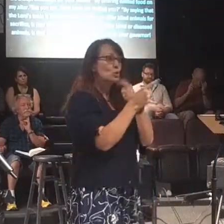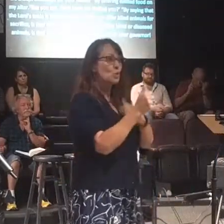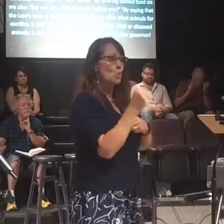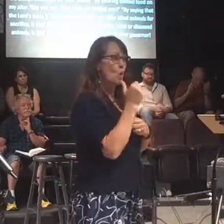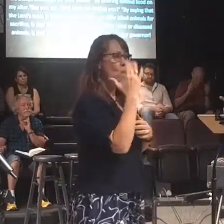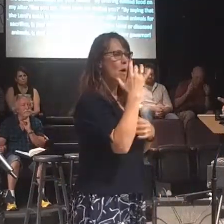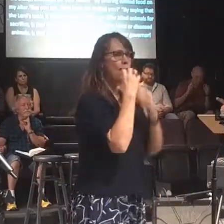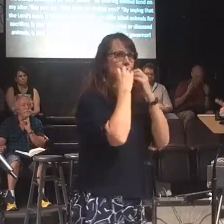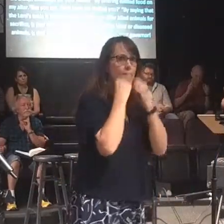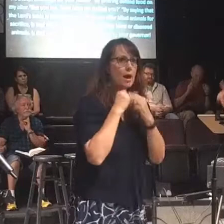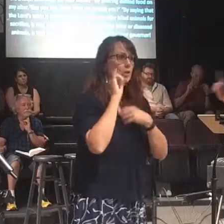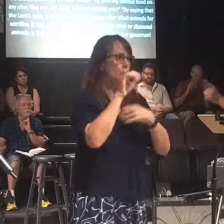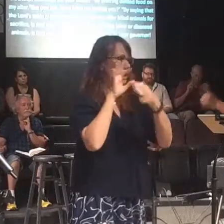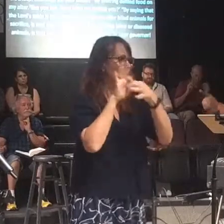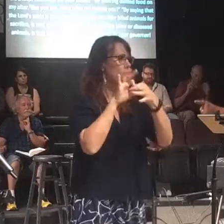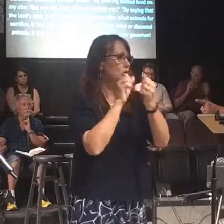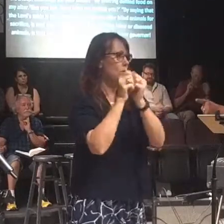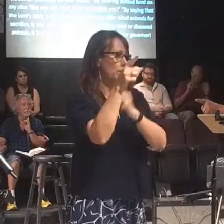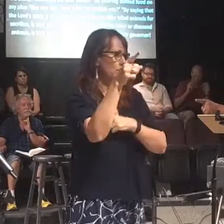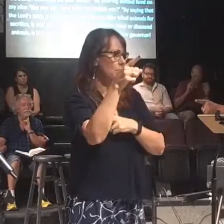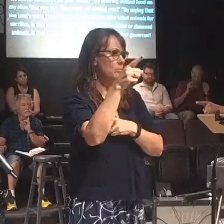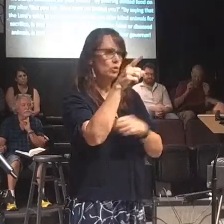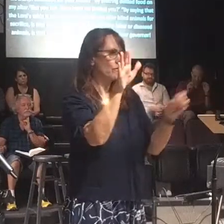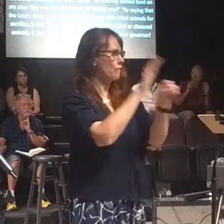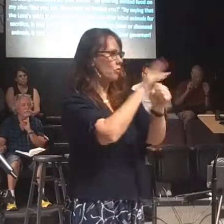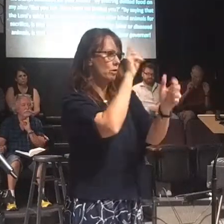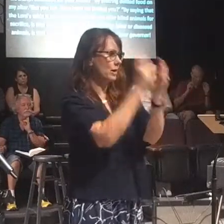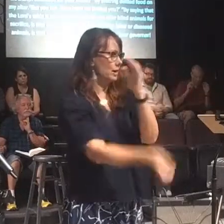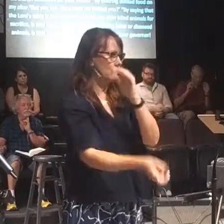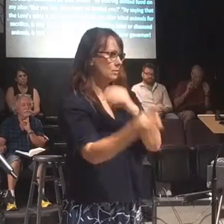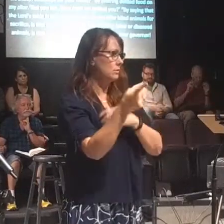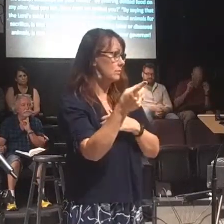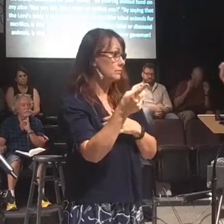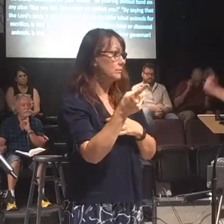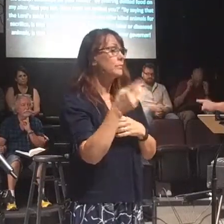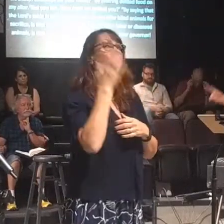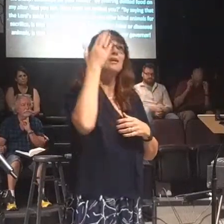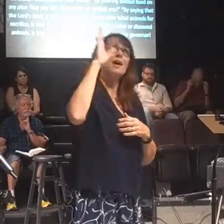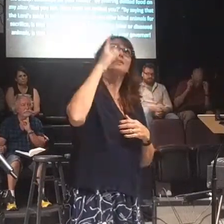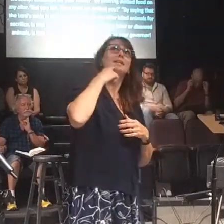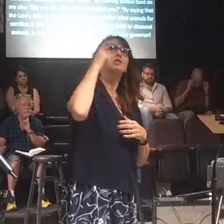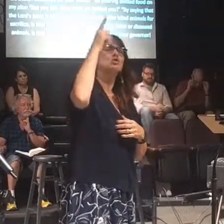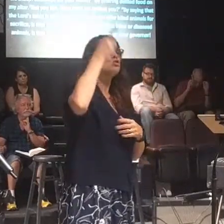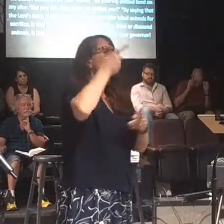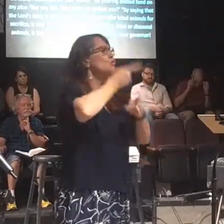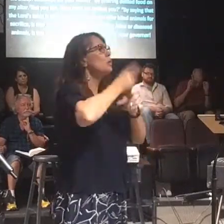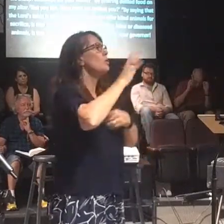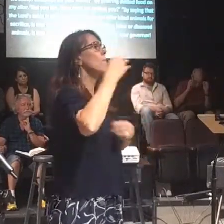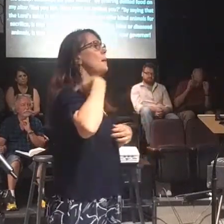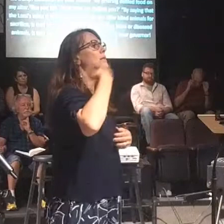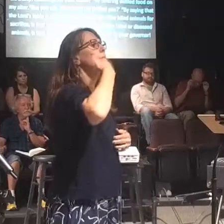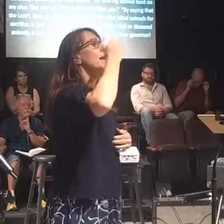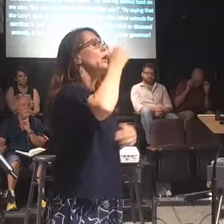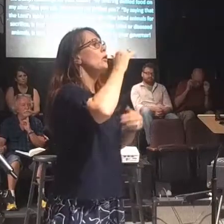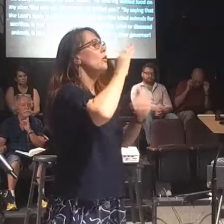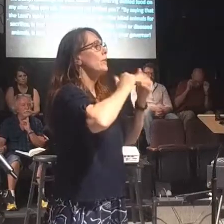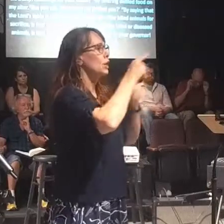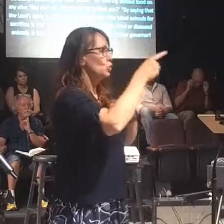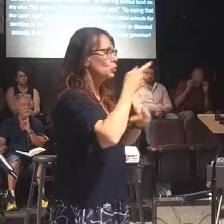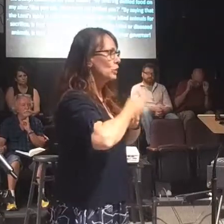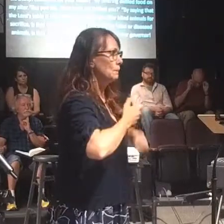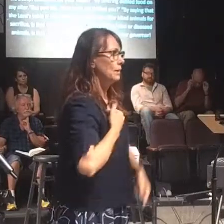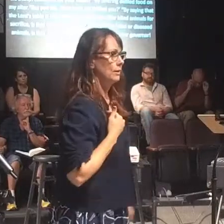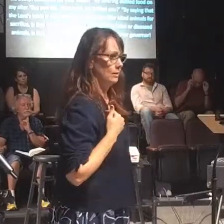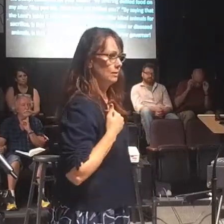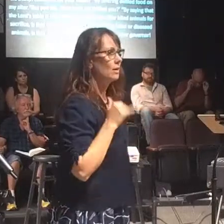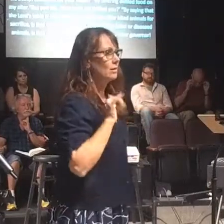because you value that relationship. You're all into that relationship. And then God is saying, you treat your boss better than you treat me. That's what